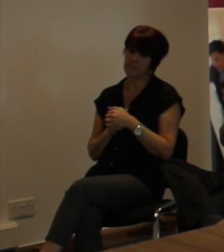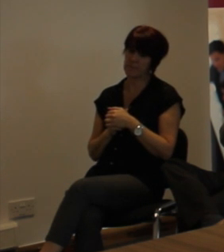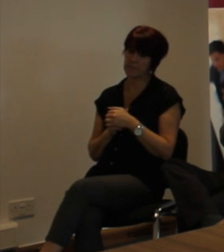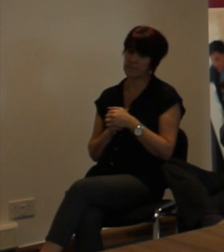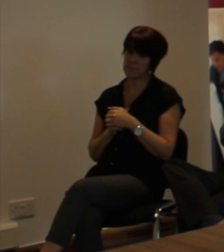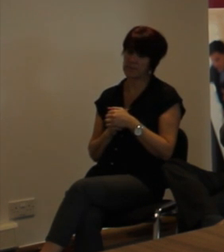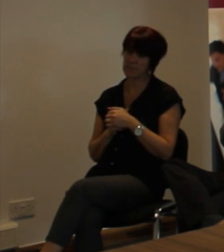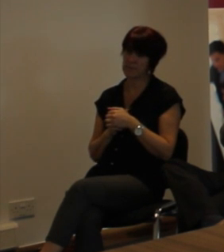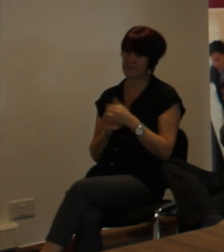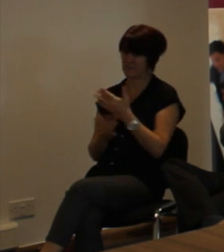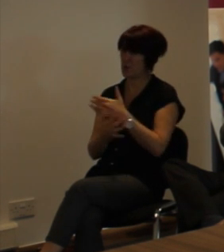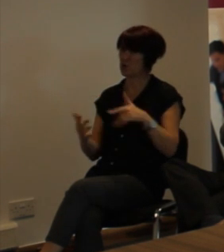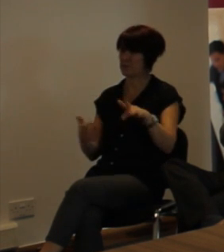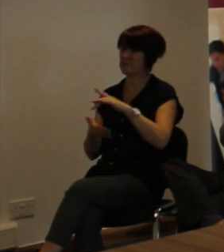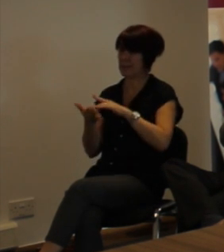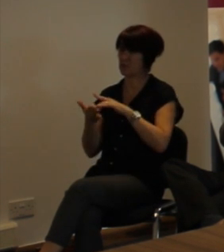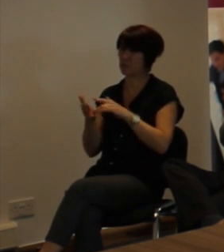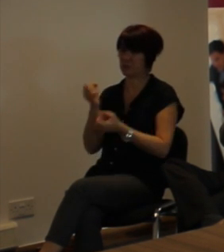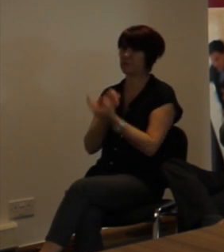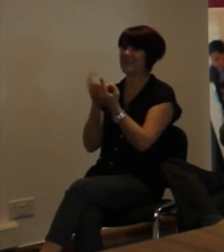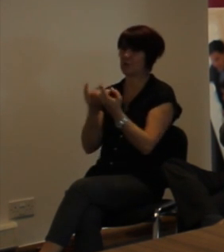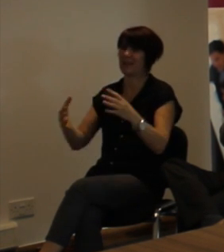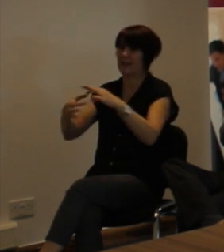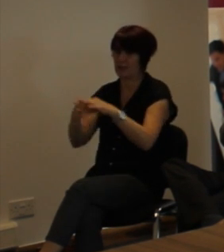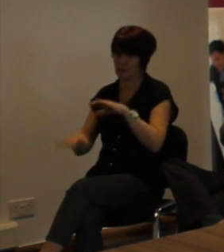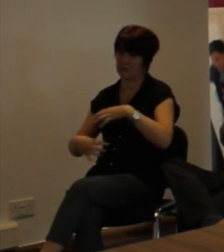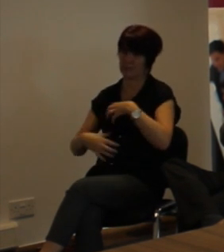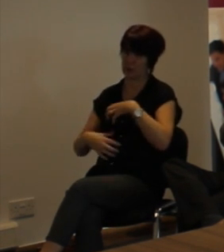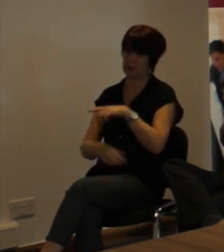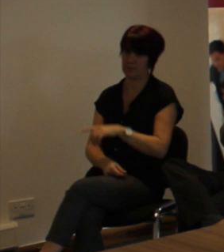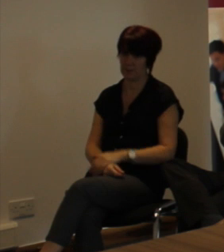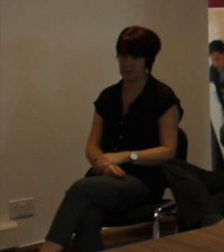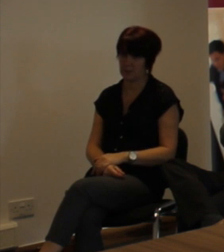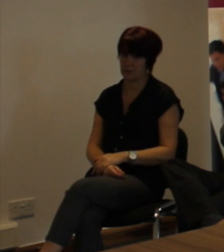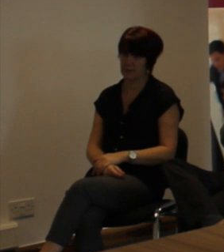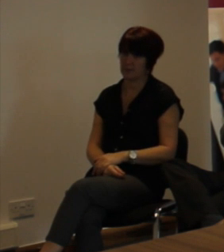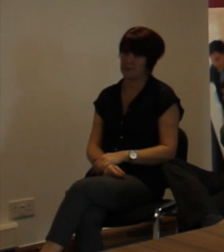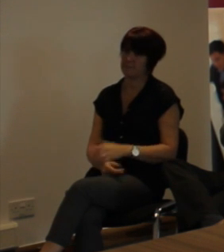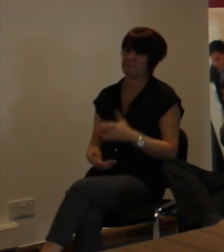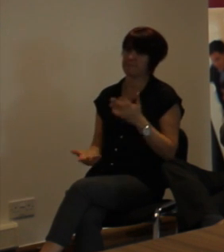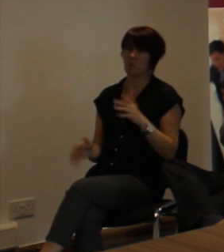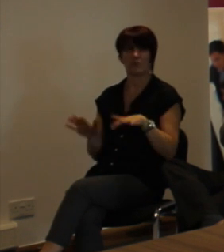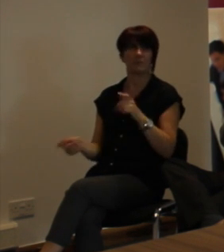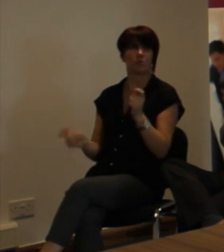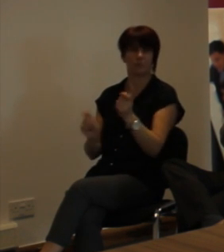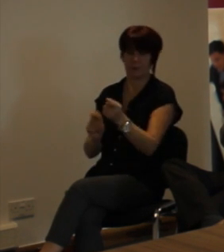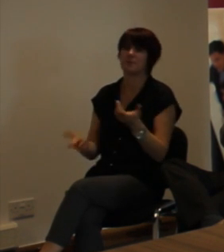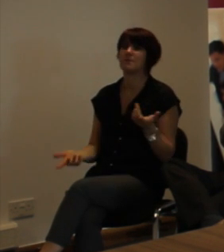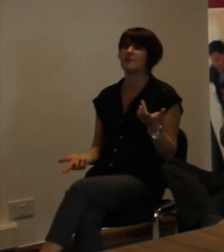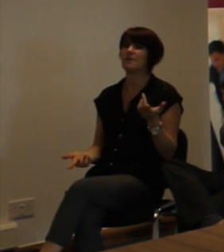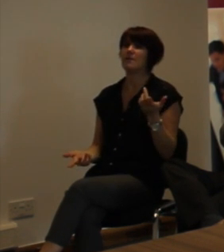for many centres, it's been troublesome. There's been issues that have arisen. And it's also an area which, as